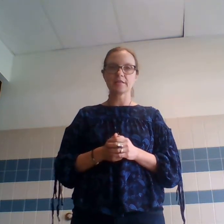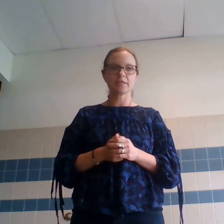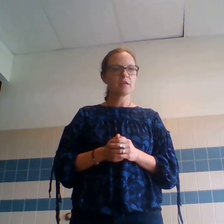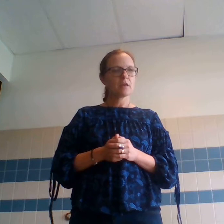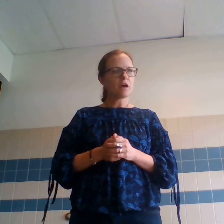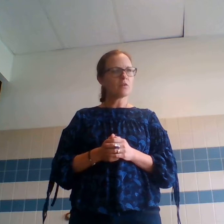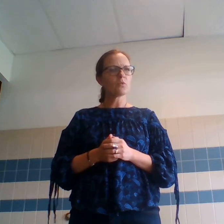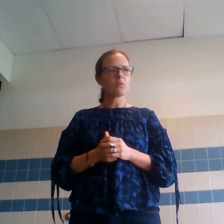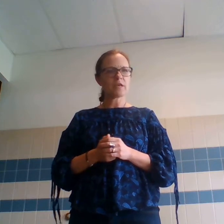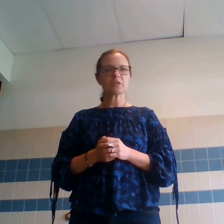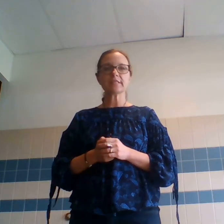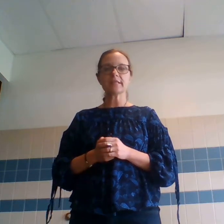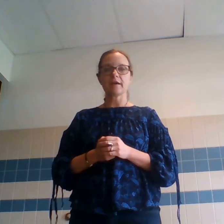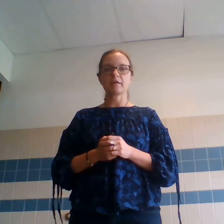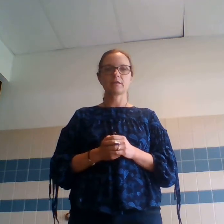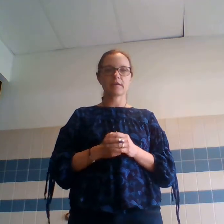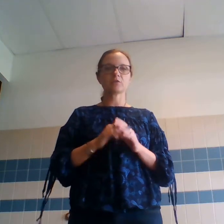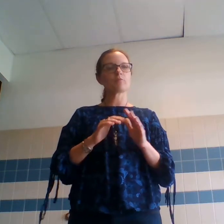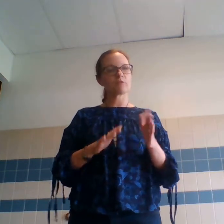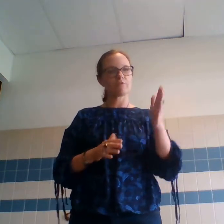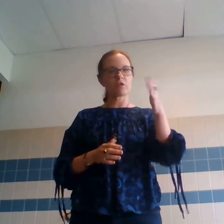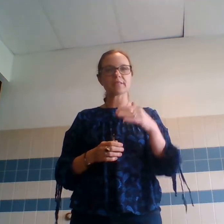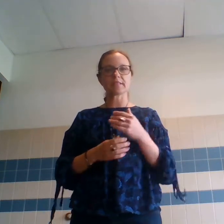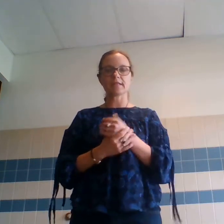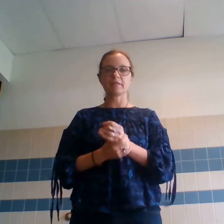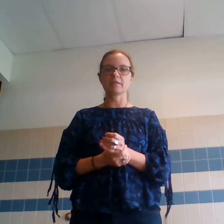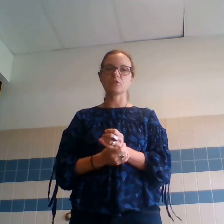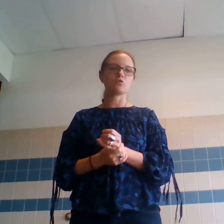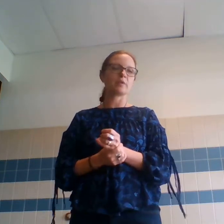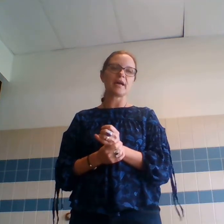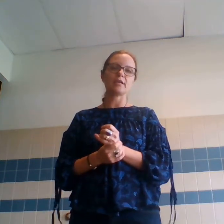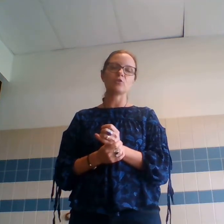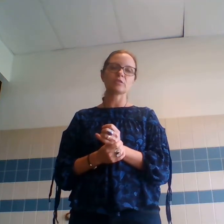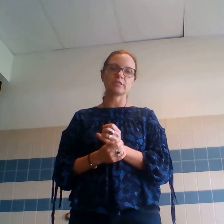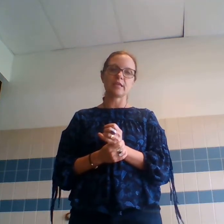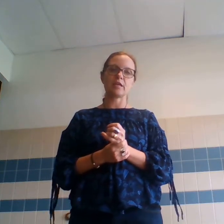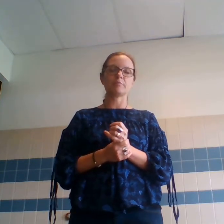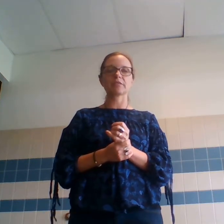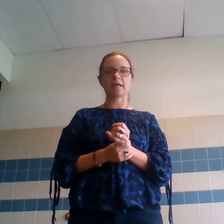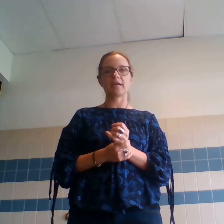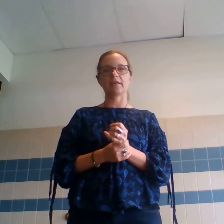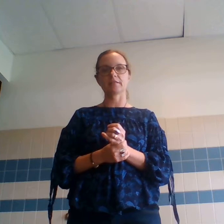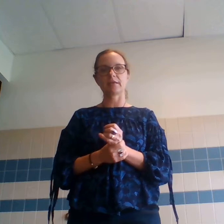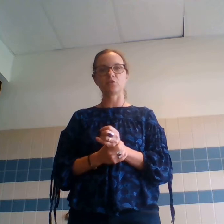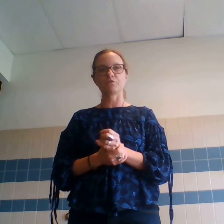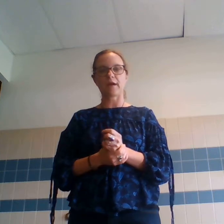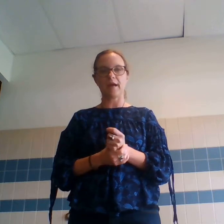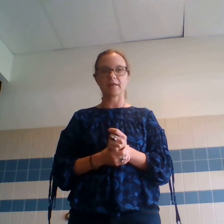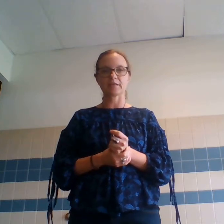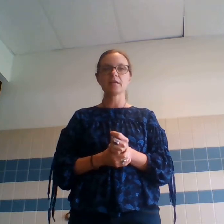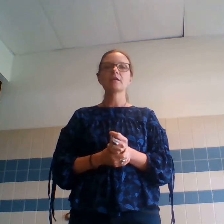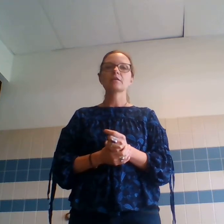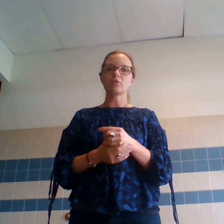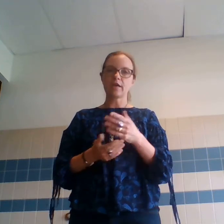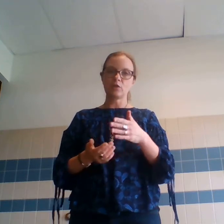act. Oh, we actually did that, okay? So performance is on the list too, but I use the same sign as I do for act. So that you